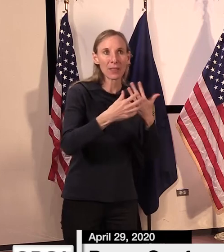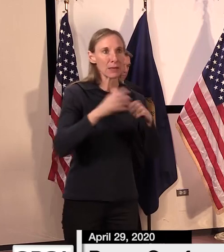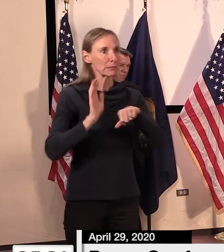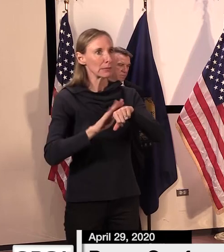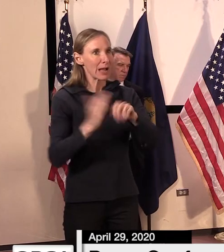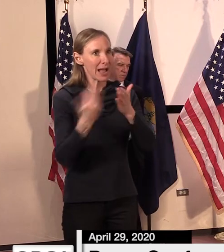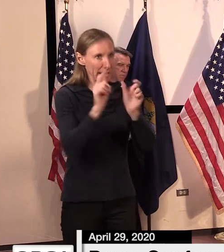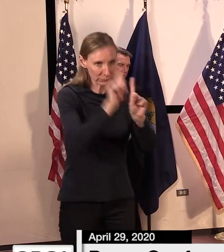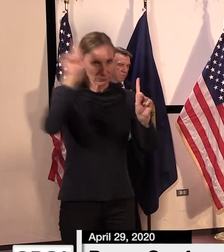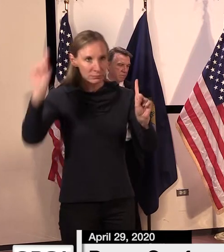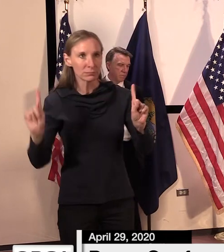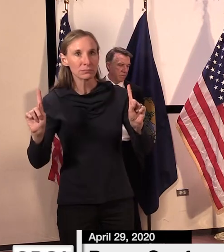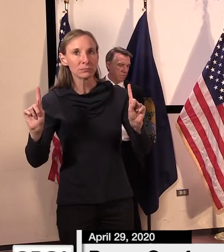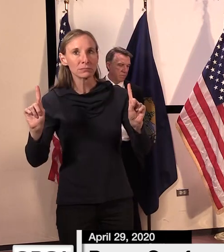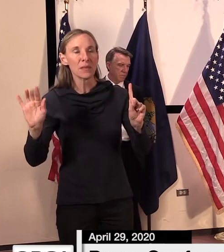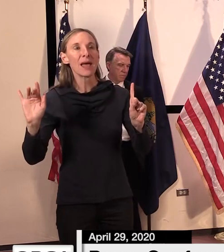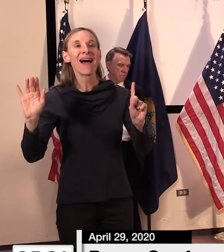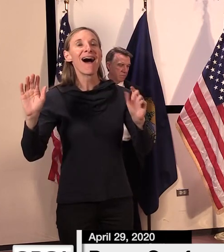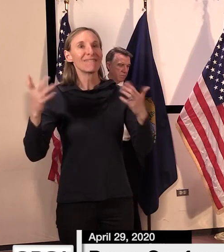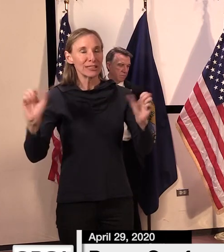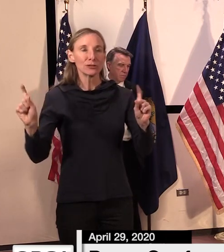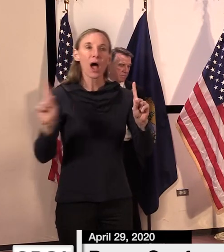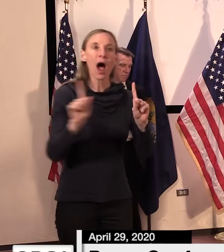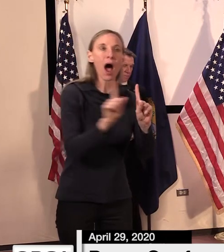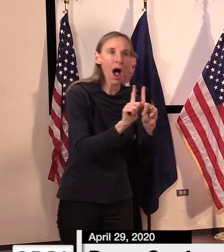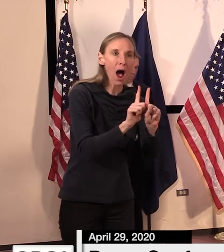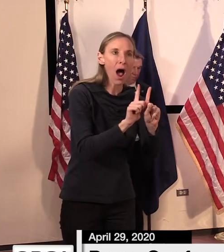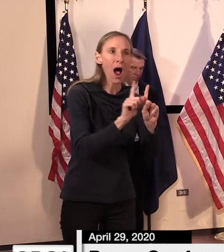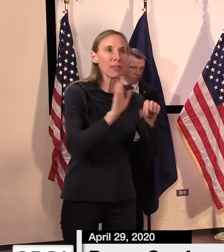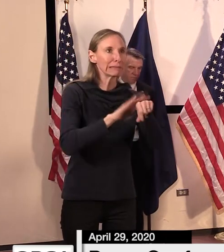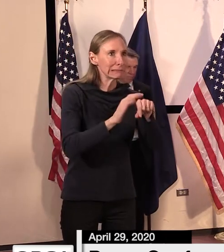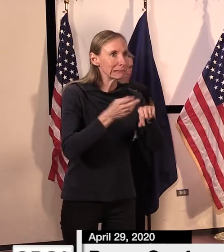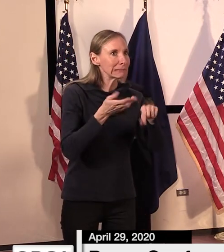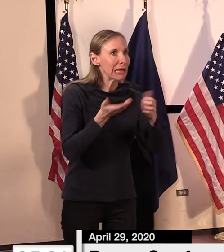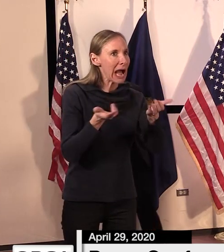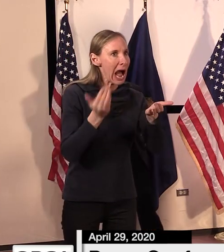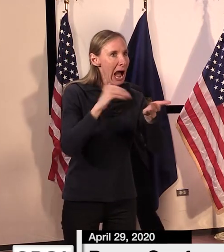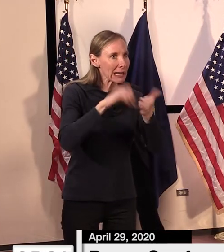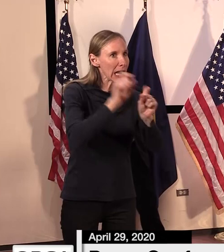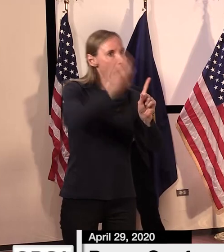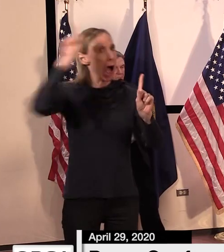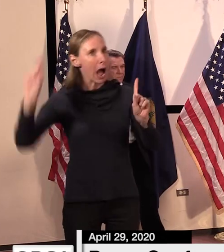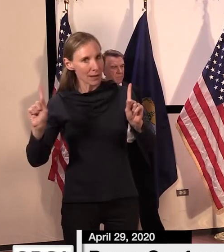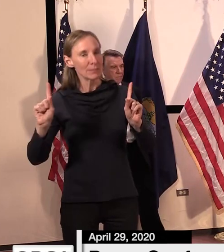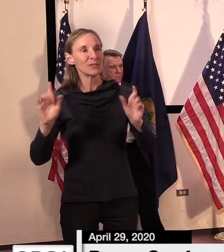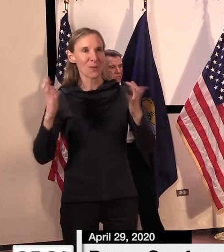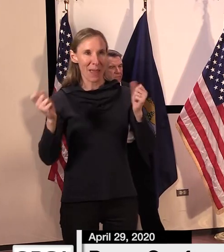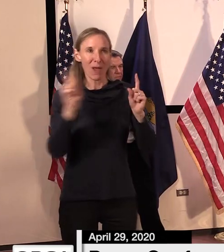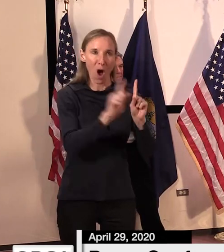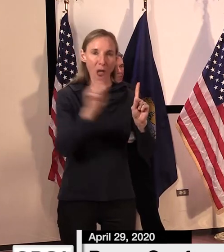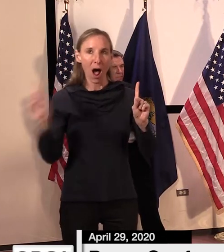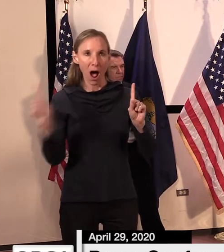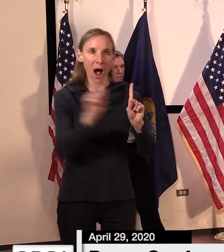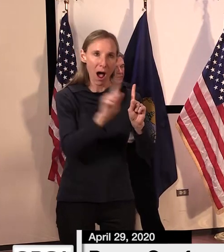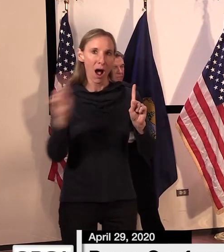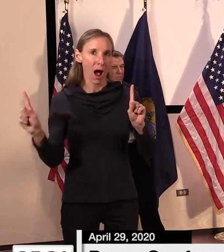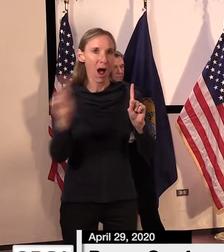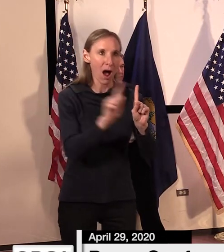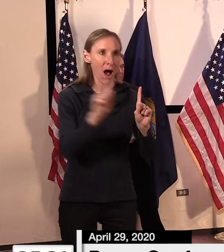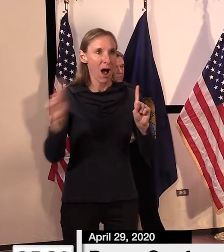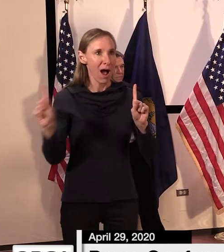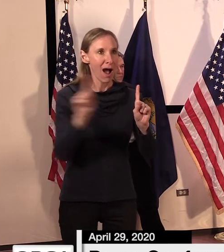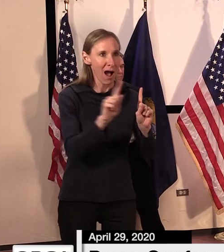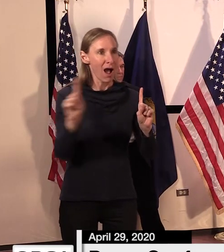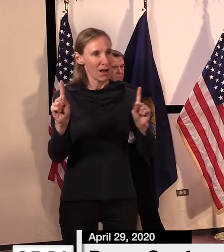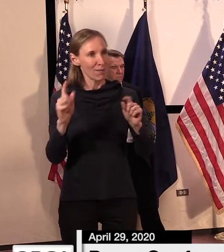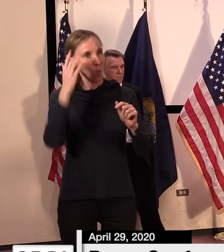time, knowing that this won't be the last time we see COVID-19. It's still a novel virus for